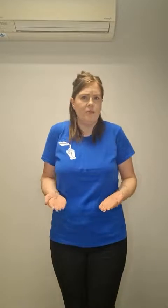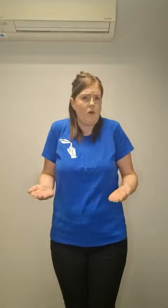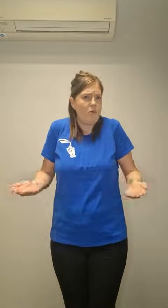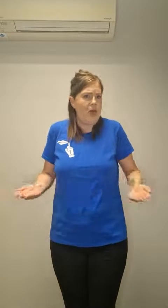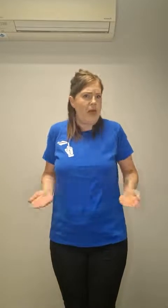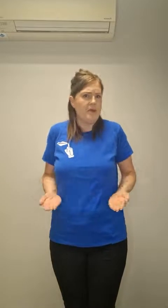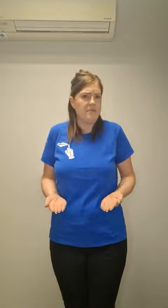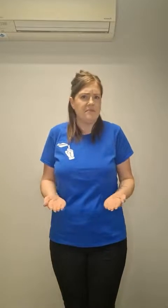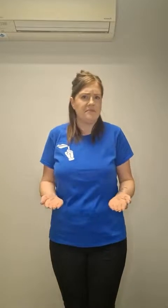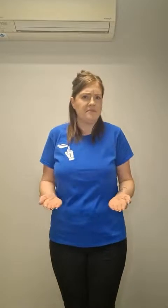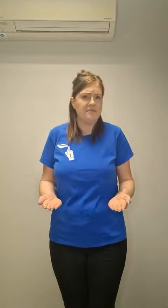Where.